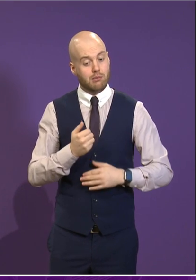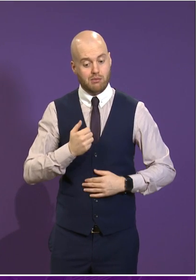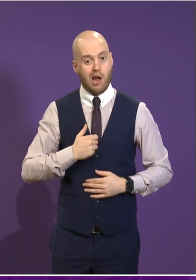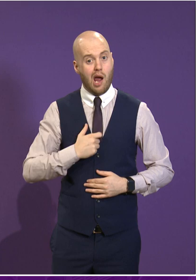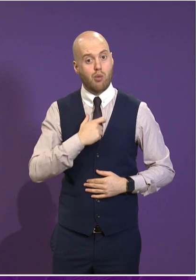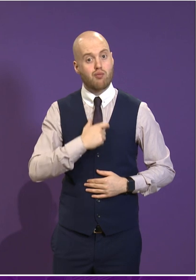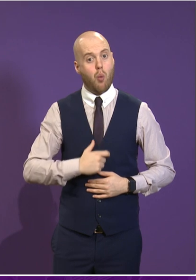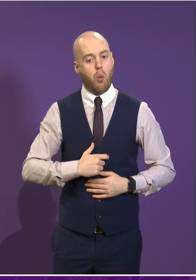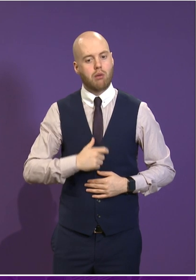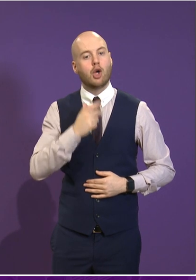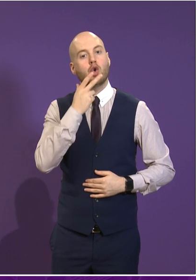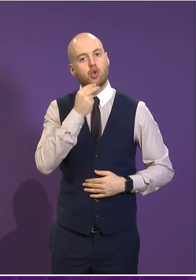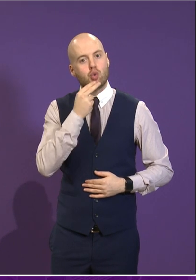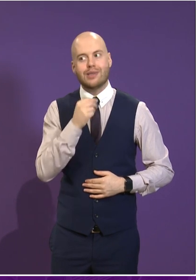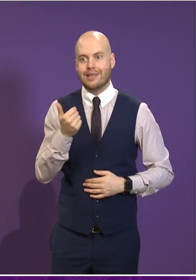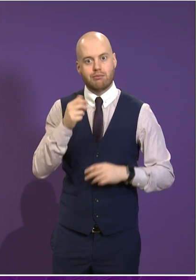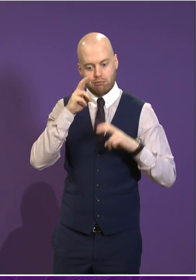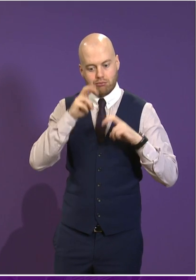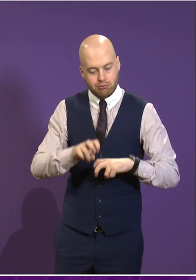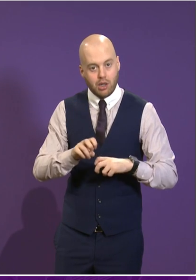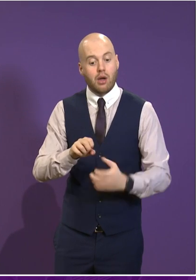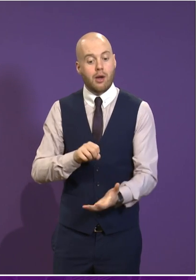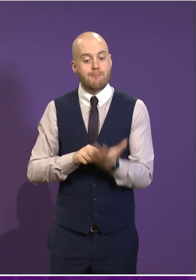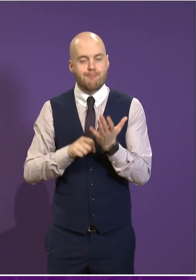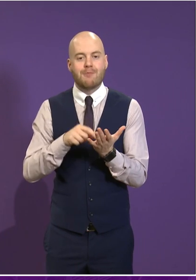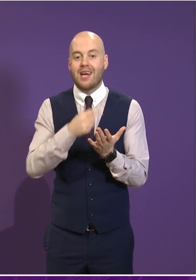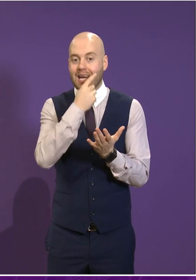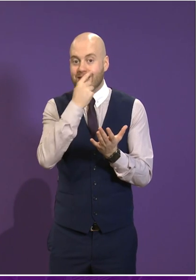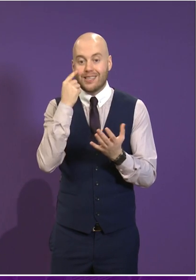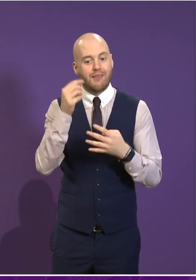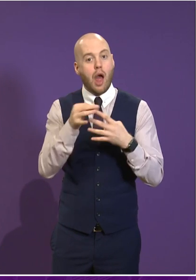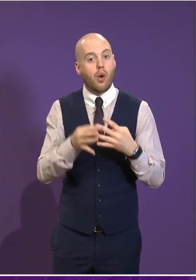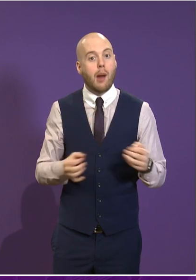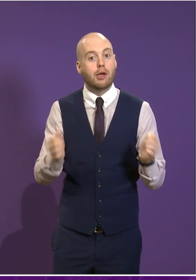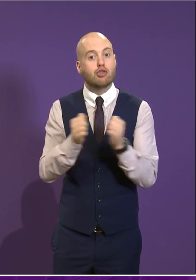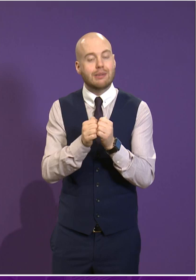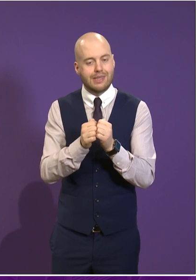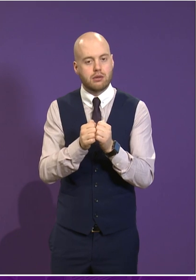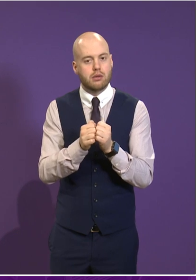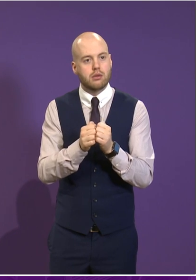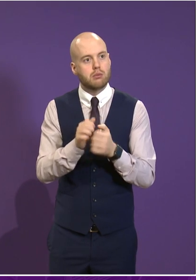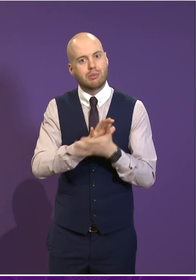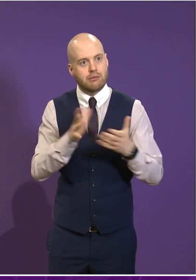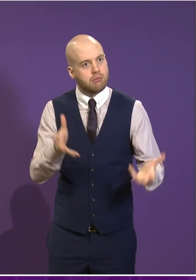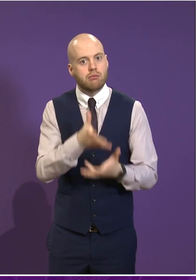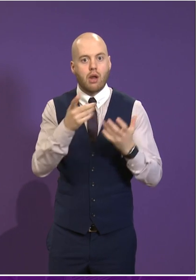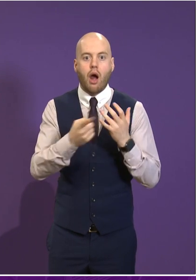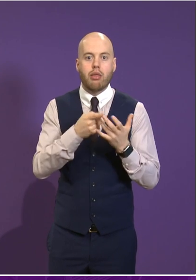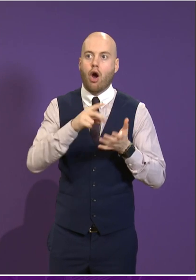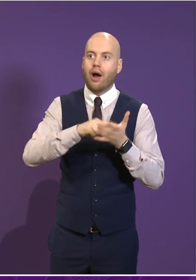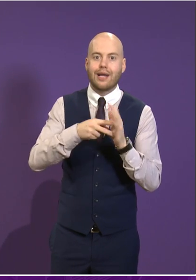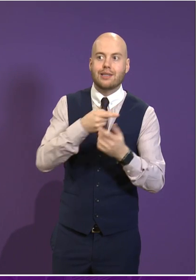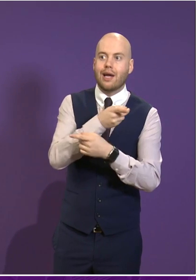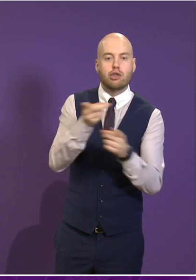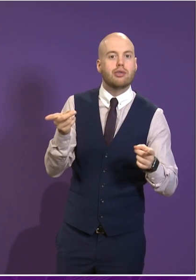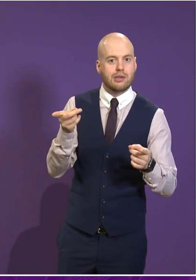using the outcome agreement system and our other interactions with institutions to promote best practice, and working with some of the other